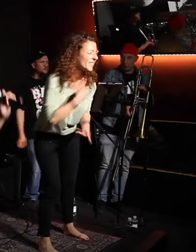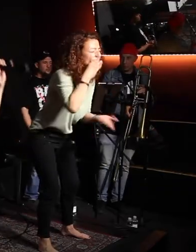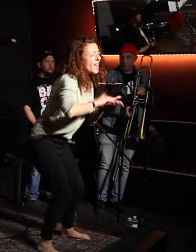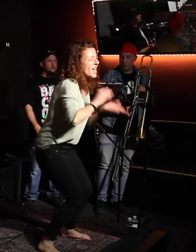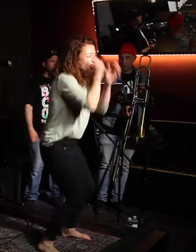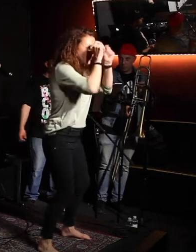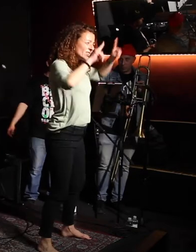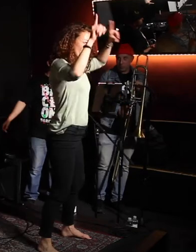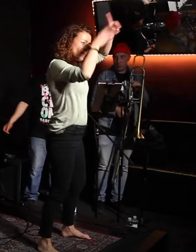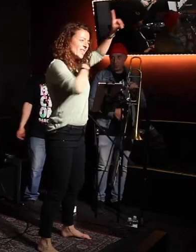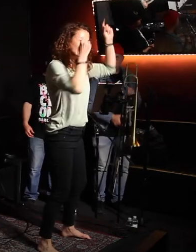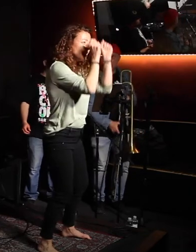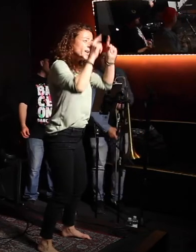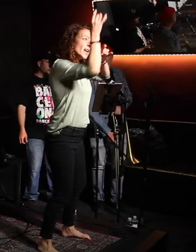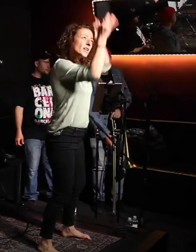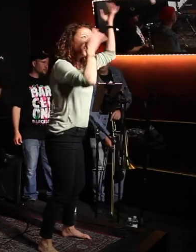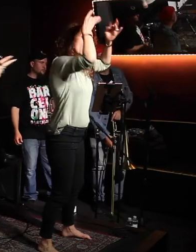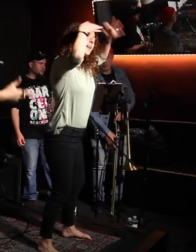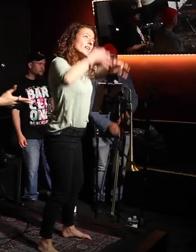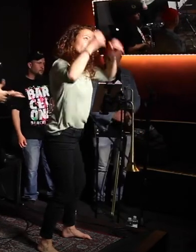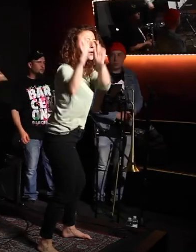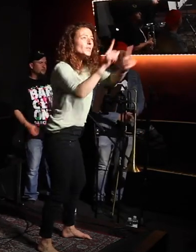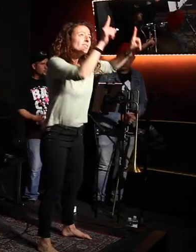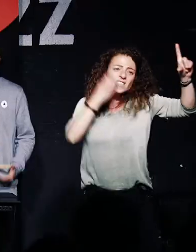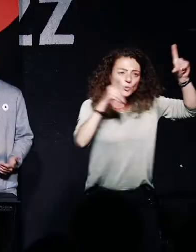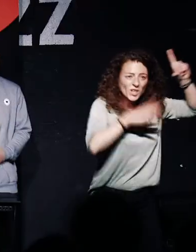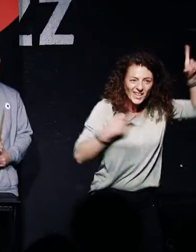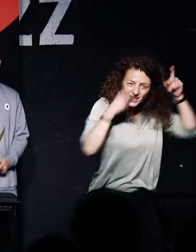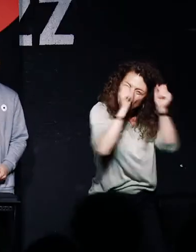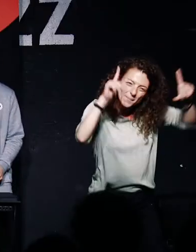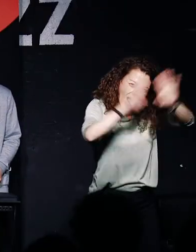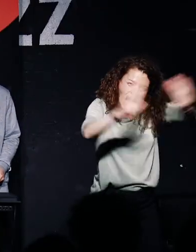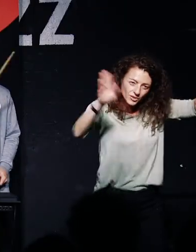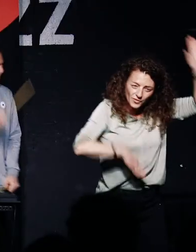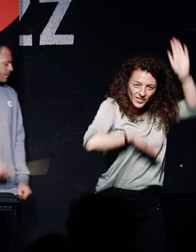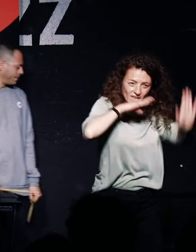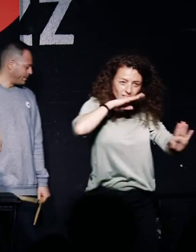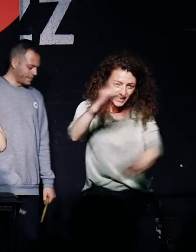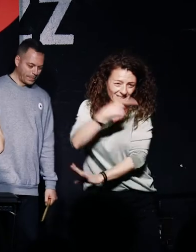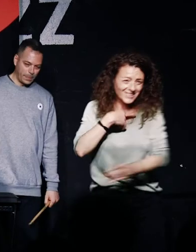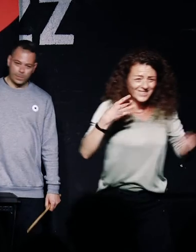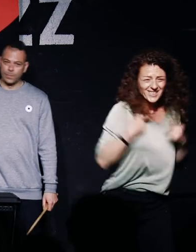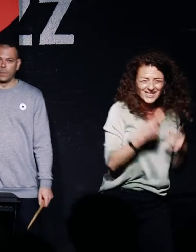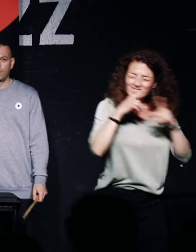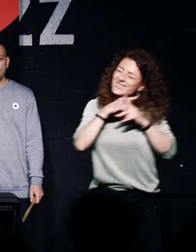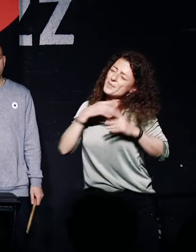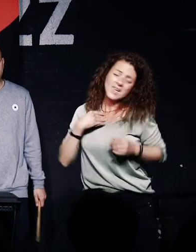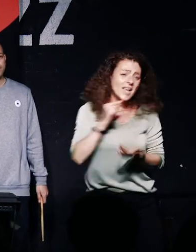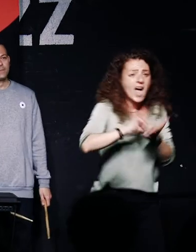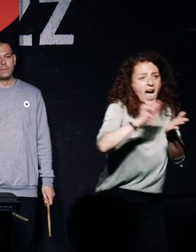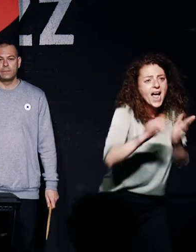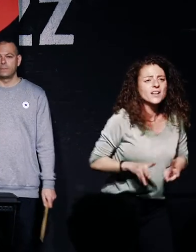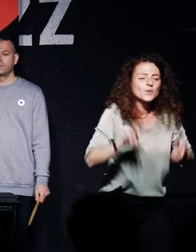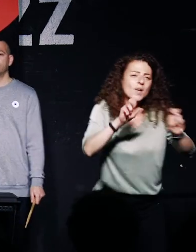don't define me, while I dream I create my reality, if you want something then just imagine, I don't simply sleep, I'm rewriting my script,